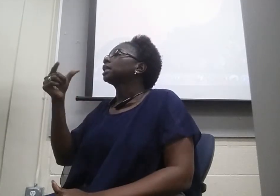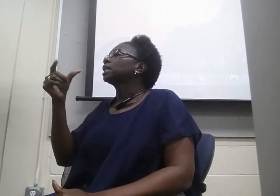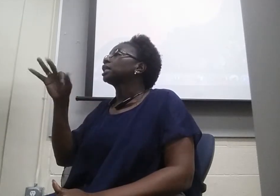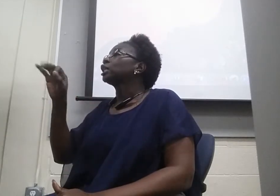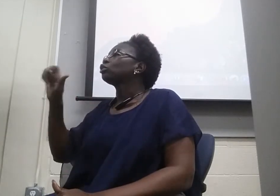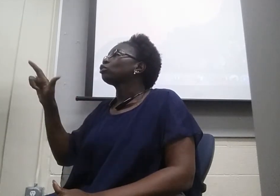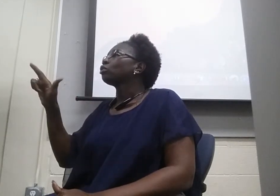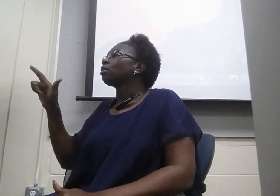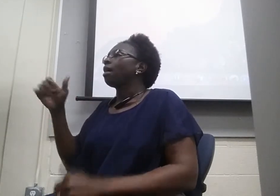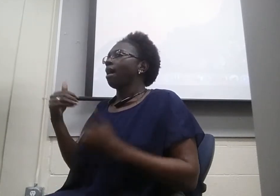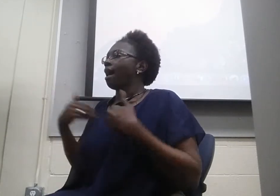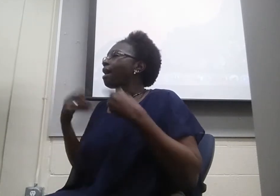that.